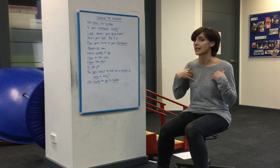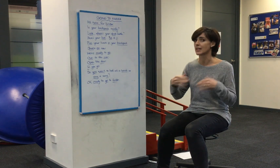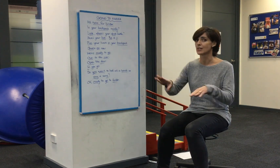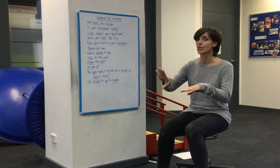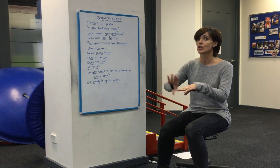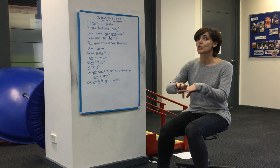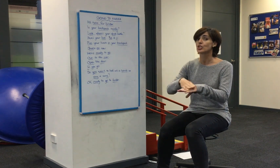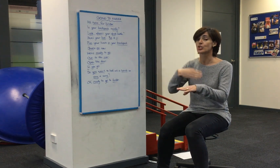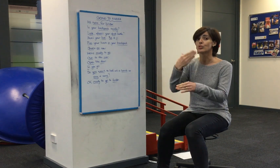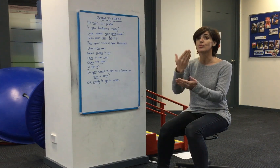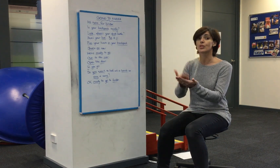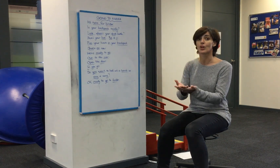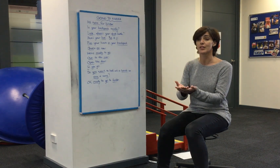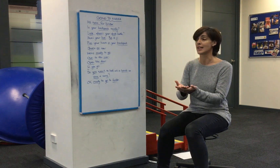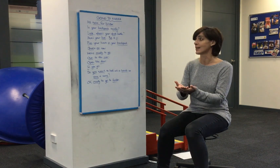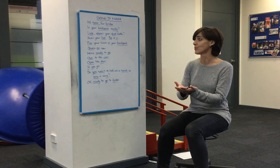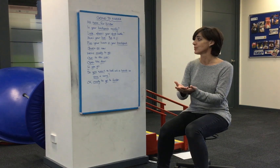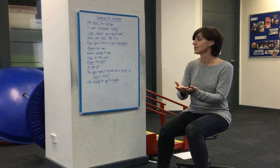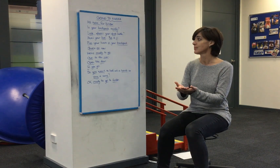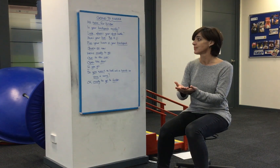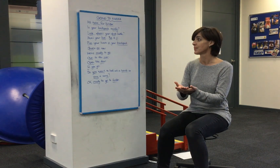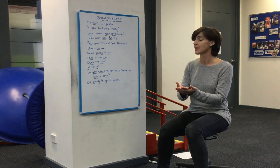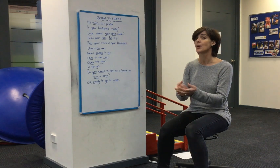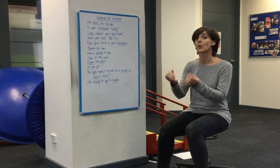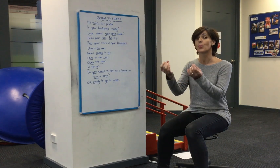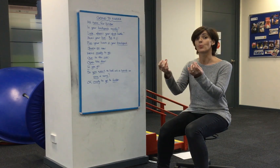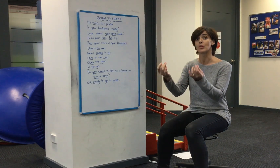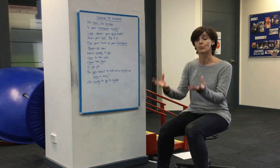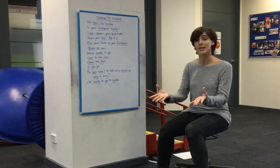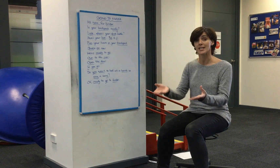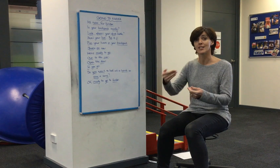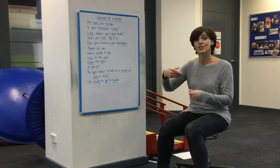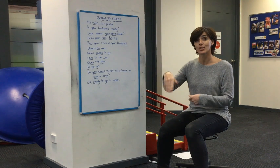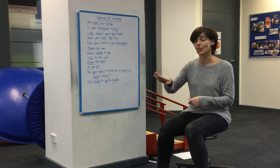Okay, shoes on now. We're ready to go.